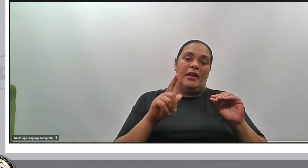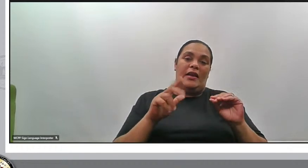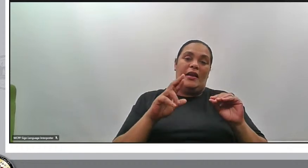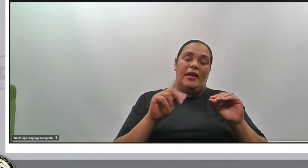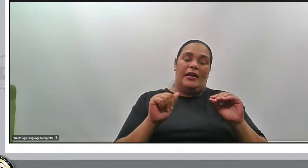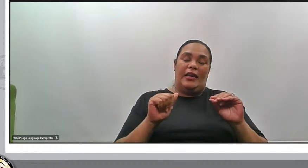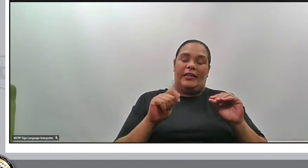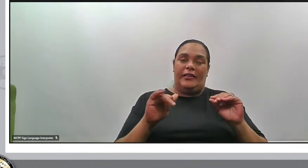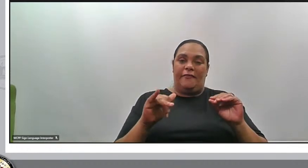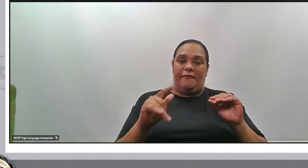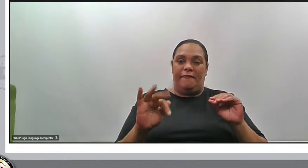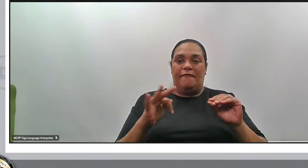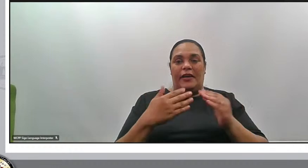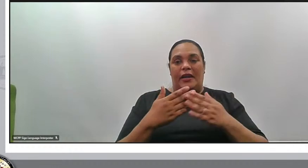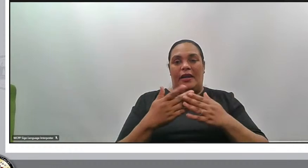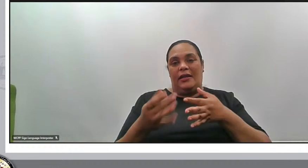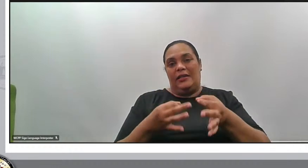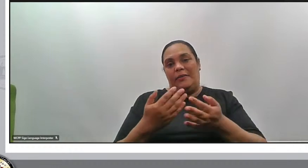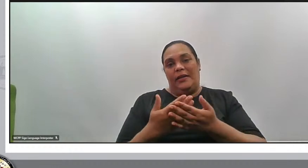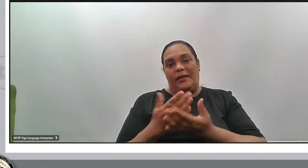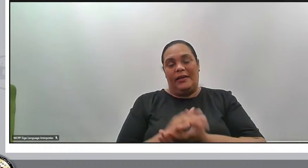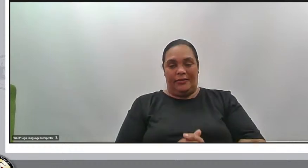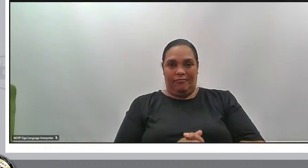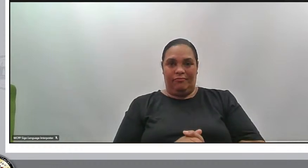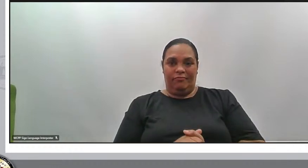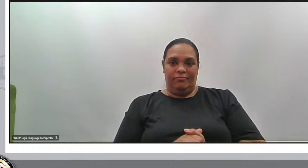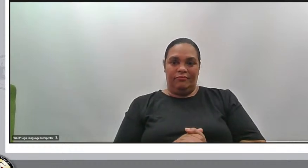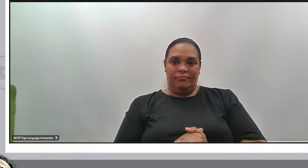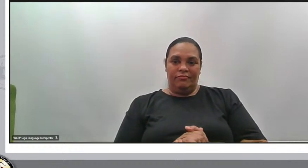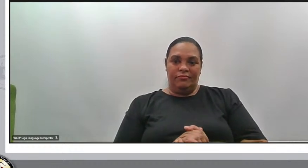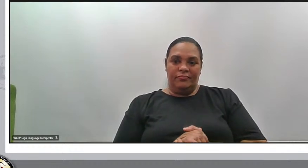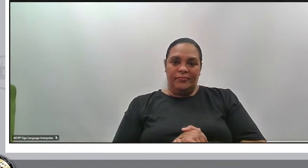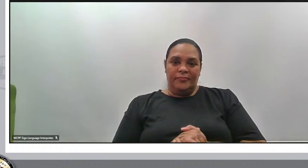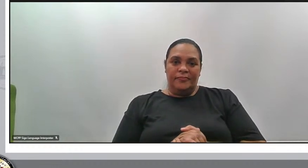those. Thank you, ma'am.